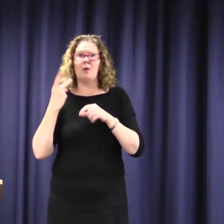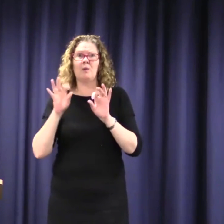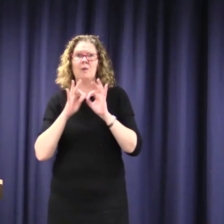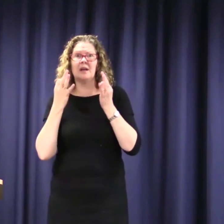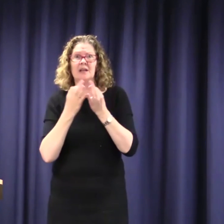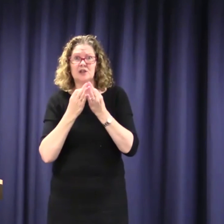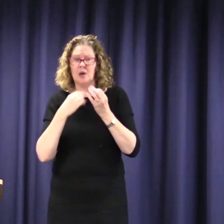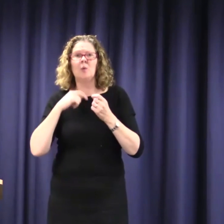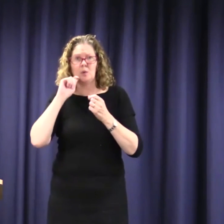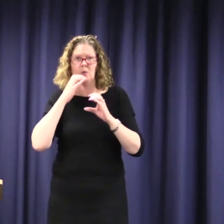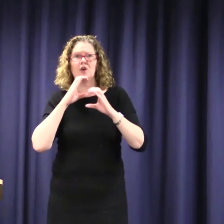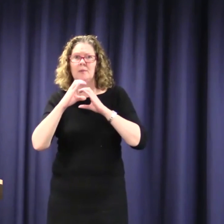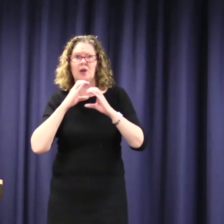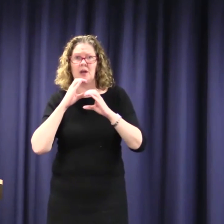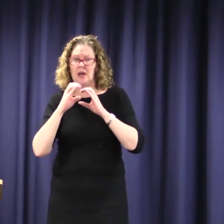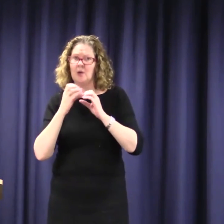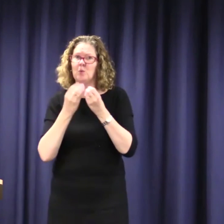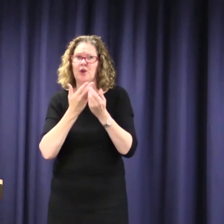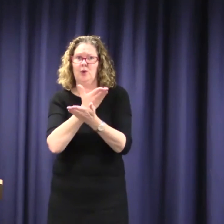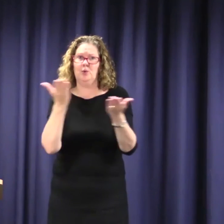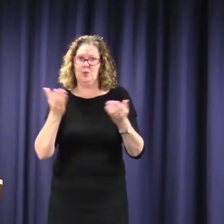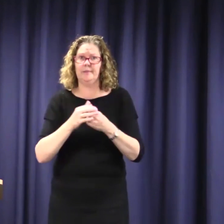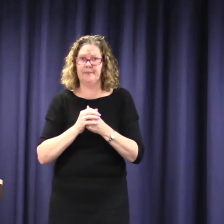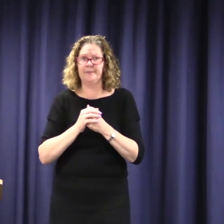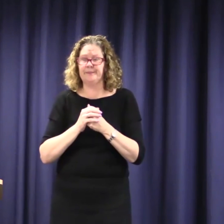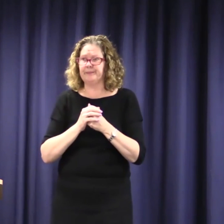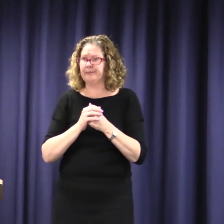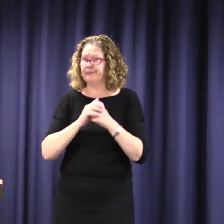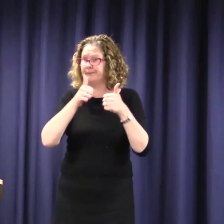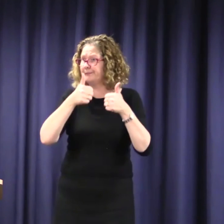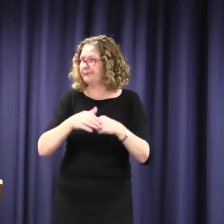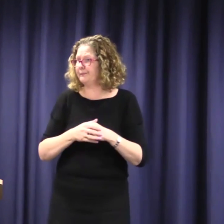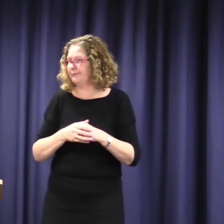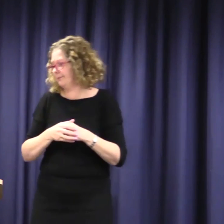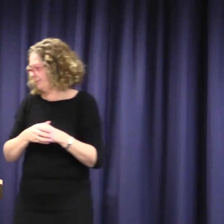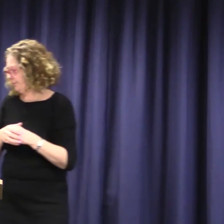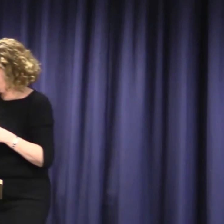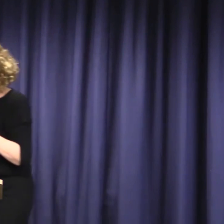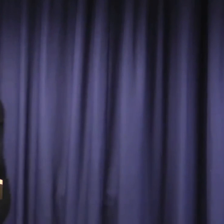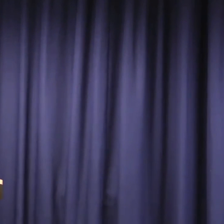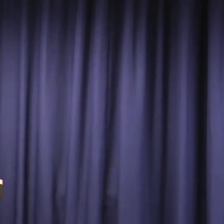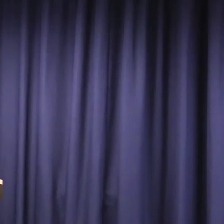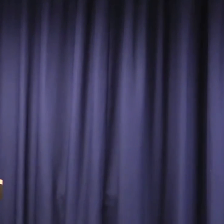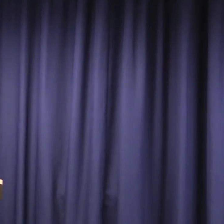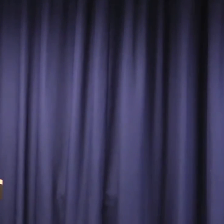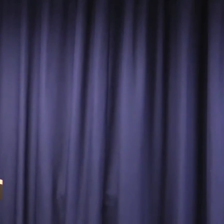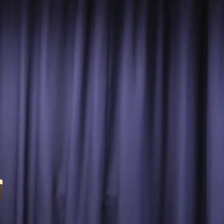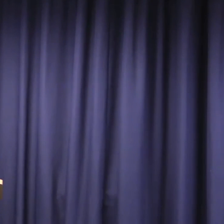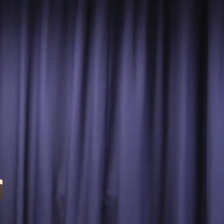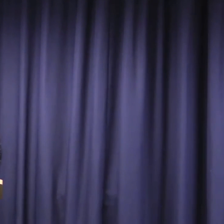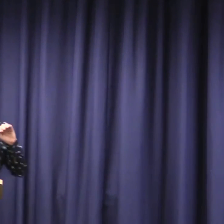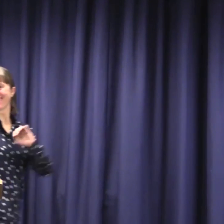feel free to email either organisations, Deaf Victoria or ASLIA Victoria. We're more than happy to communicate openly with you.